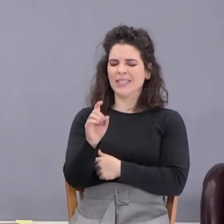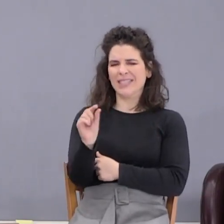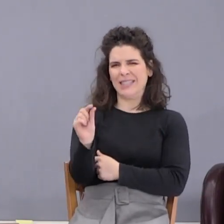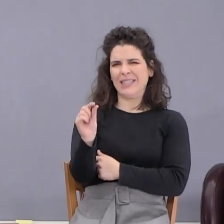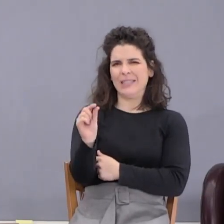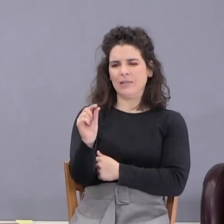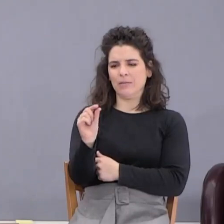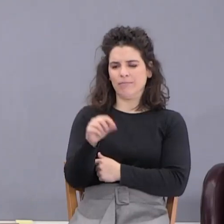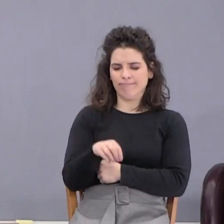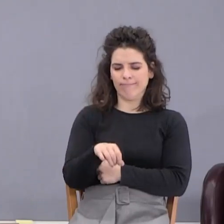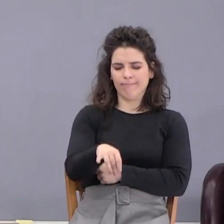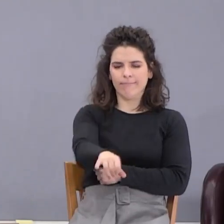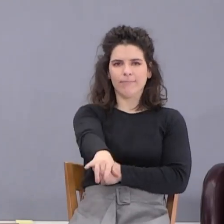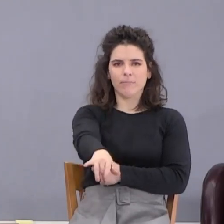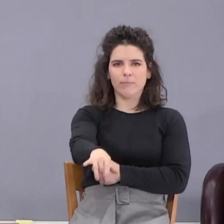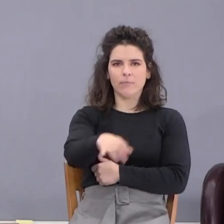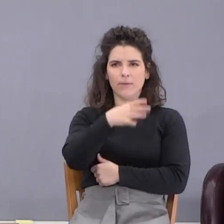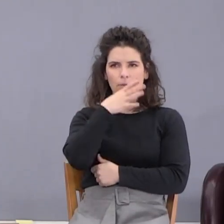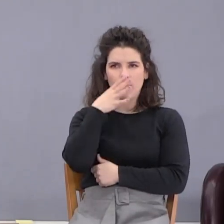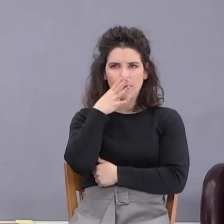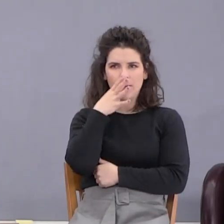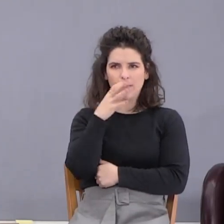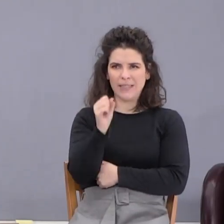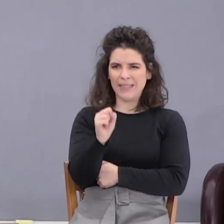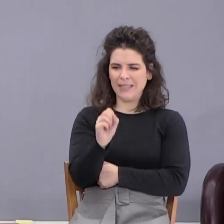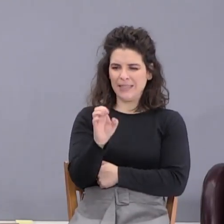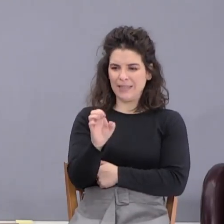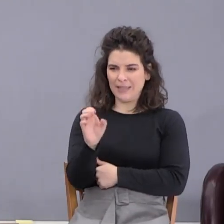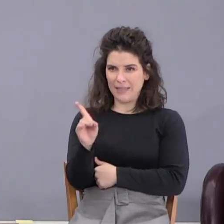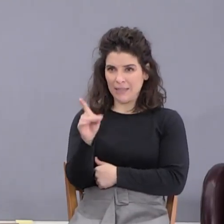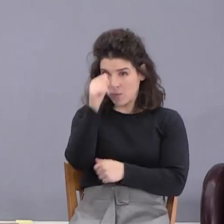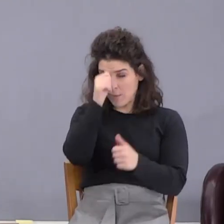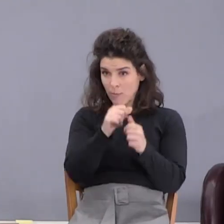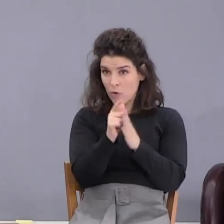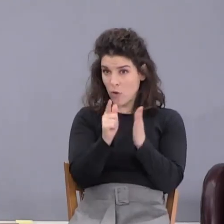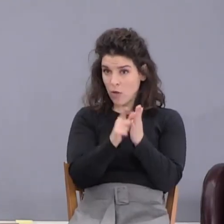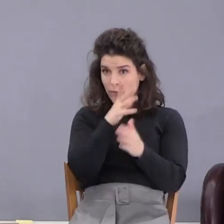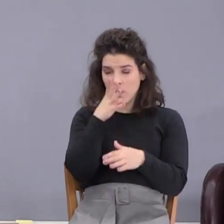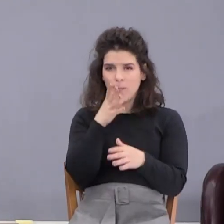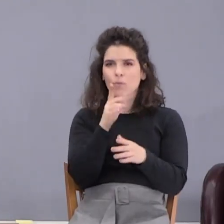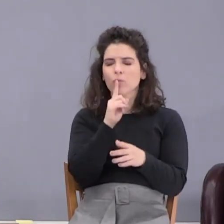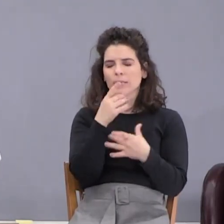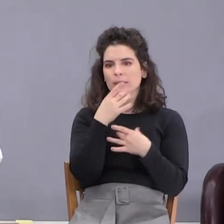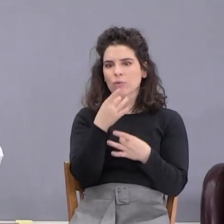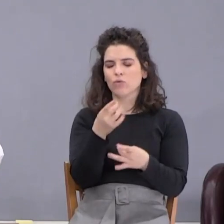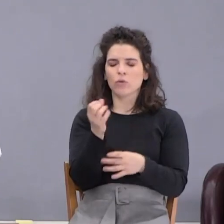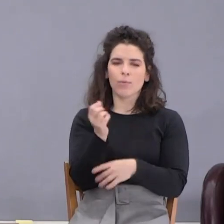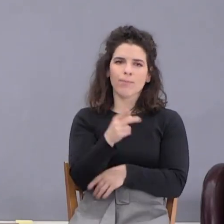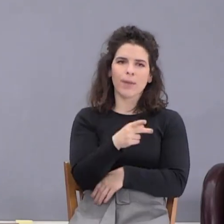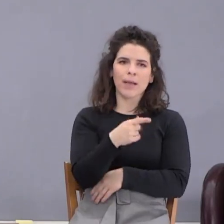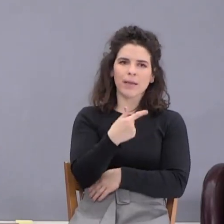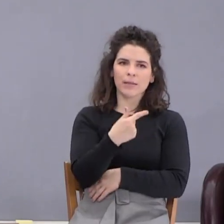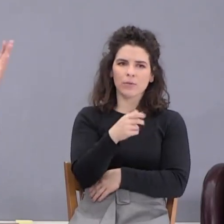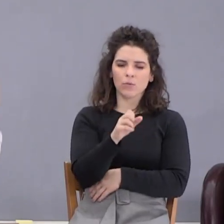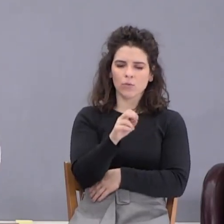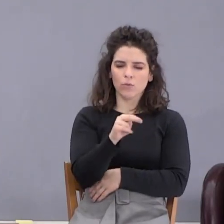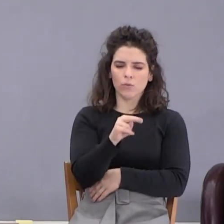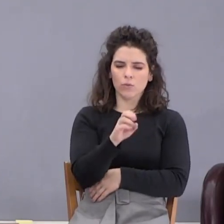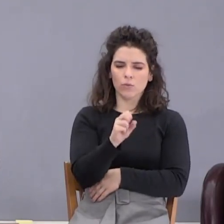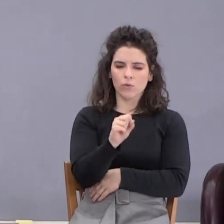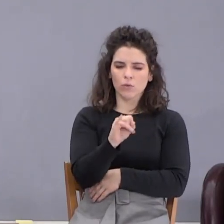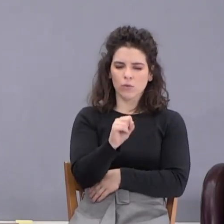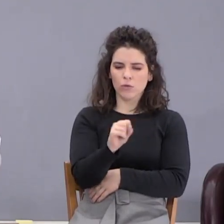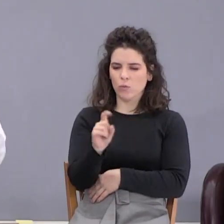Again, the laws of agriculture. And now this is really interesting. Keep your finger here. Go to Genesis chapter 1, and you